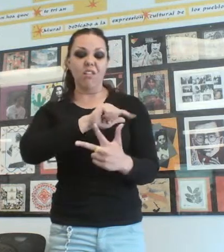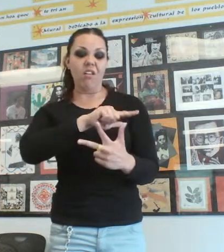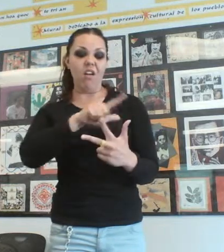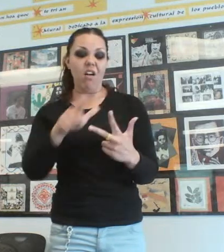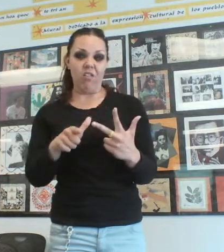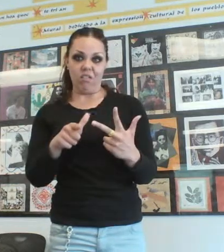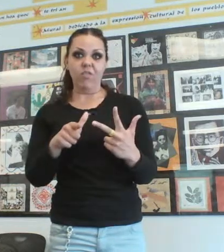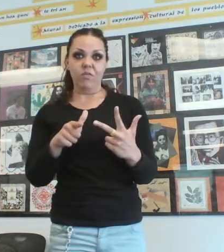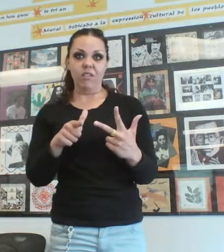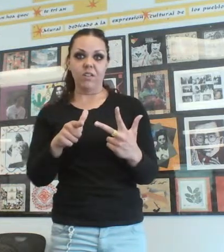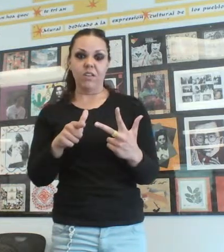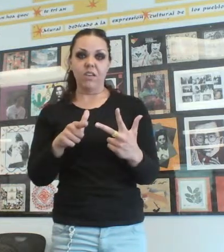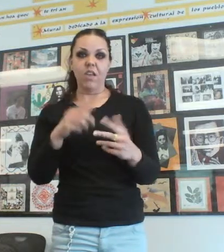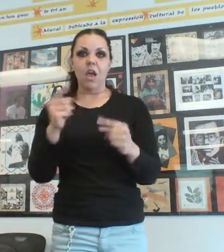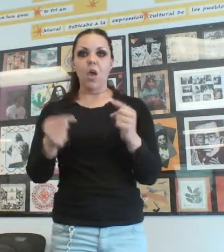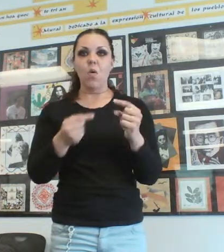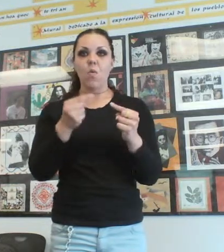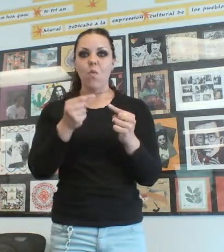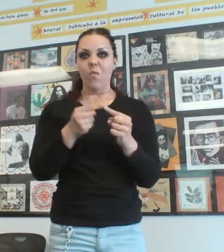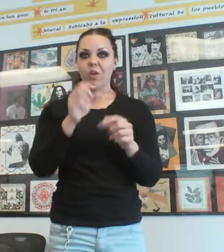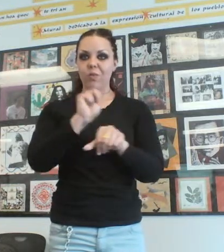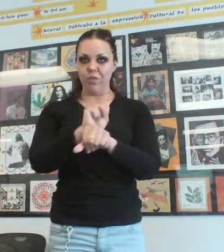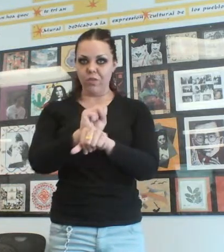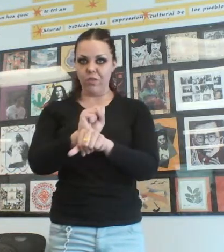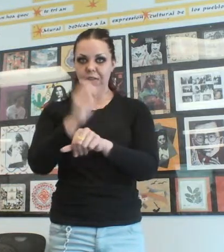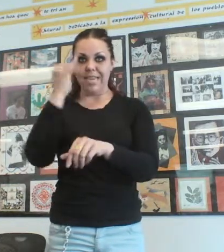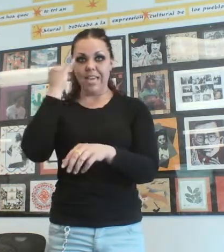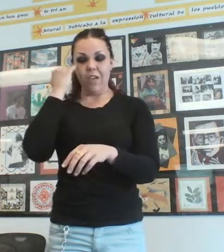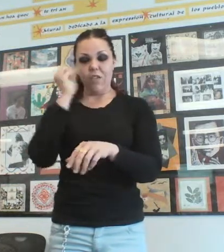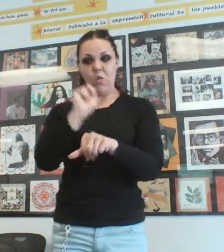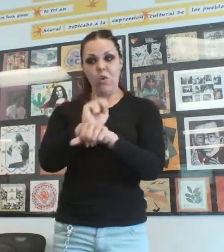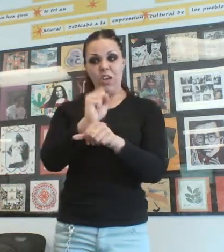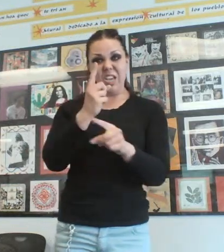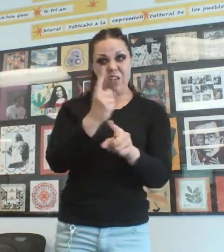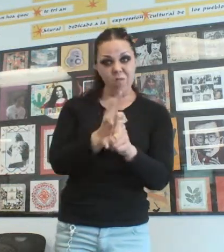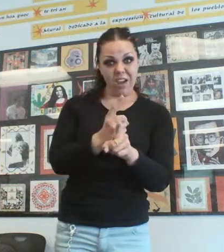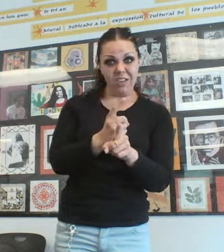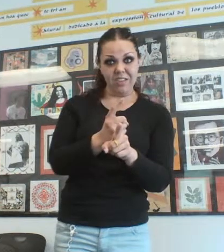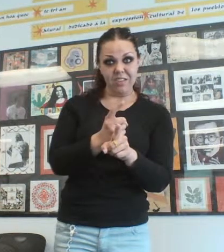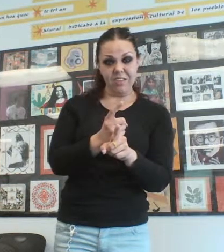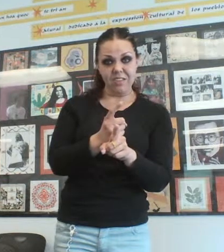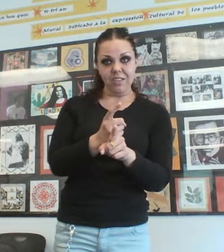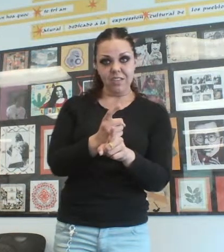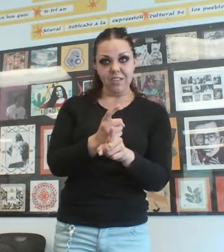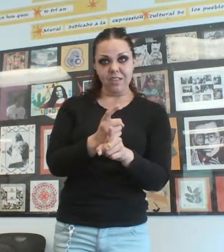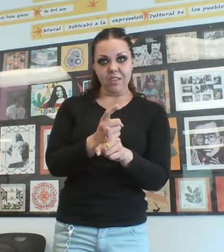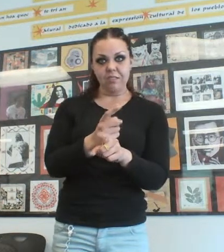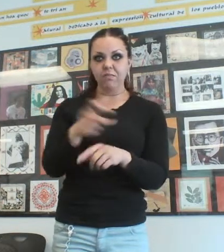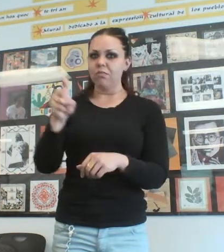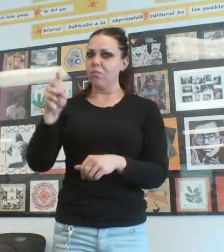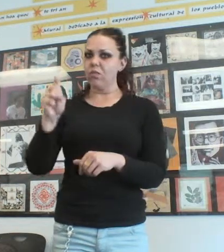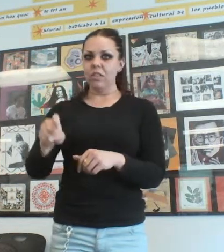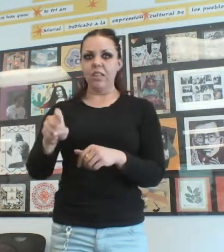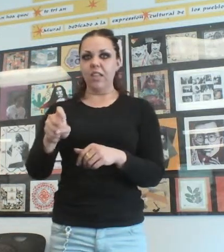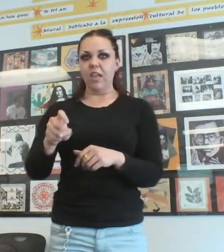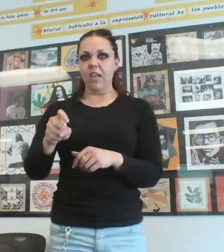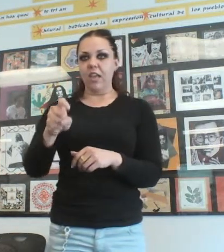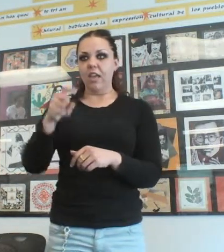work. If we're doing our job effectively and we're doing it right, we have to process information,